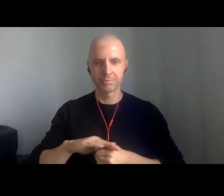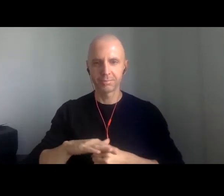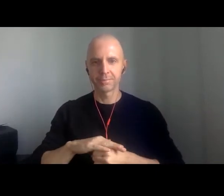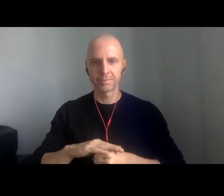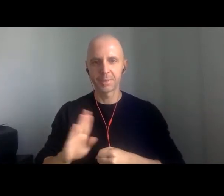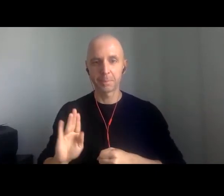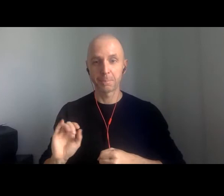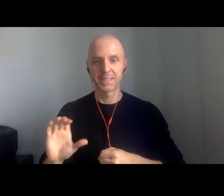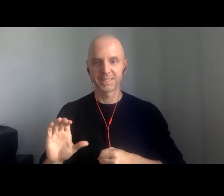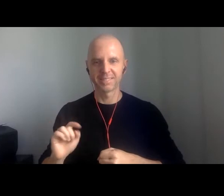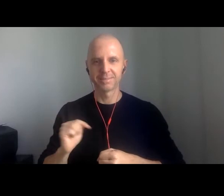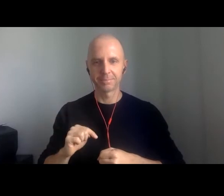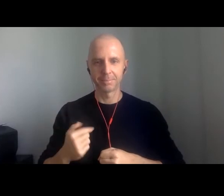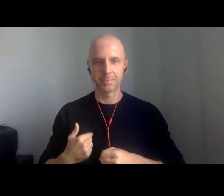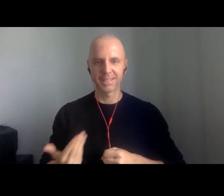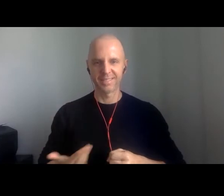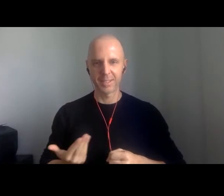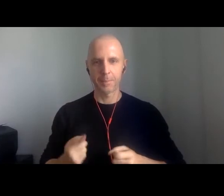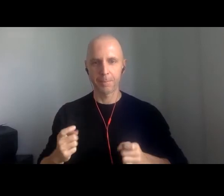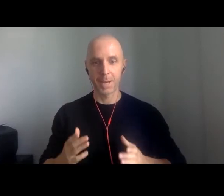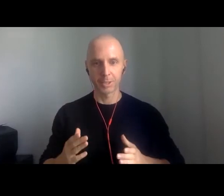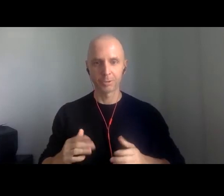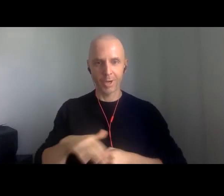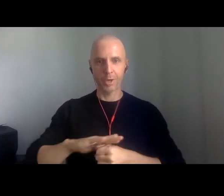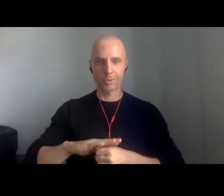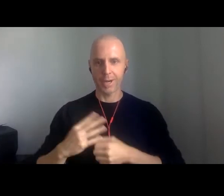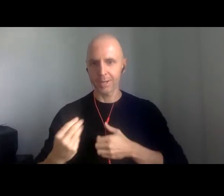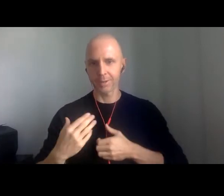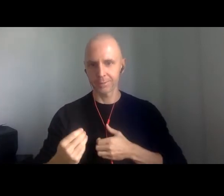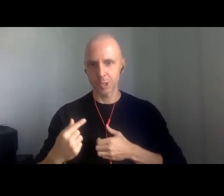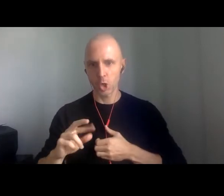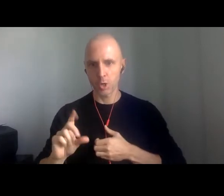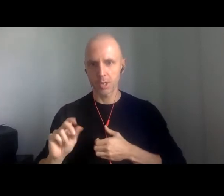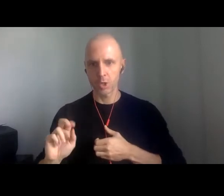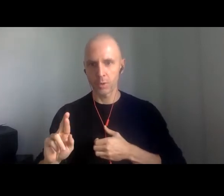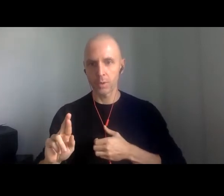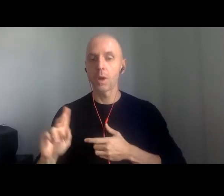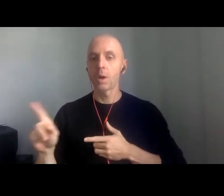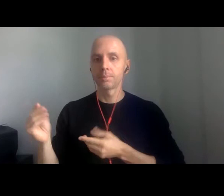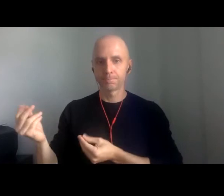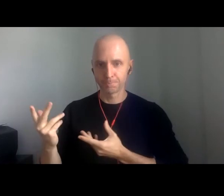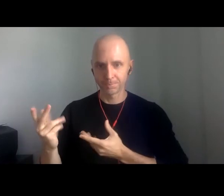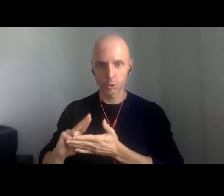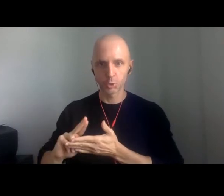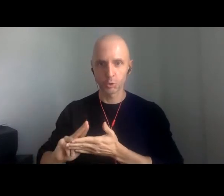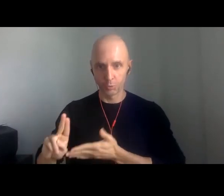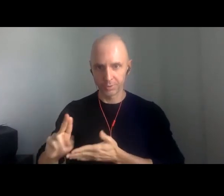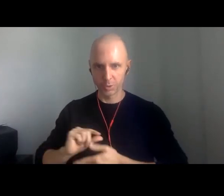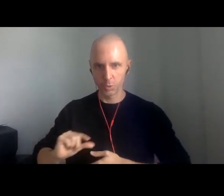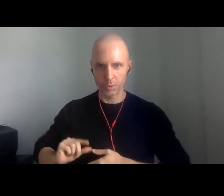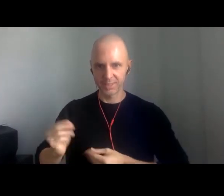and thanks for joining us today. I've been asked by the Queen's Events team to remind you that this session will be recorded.